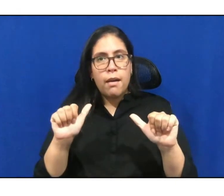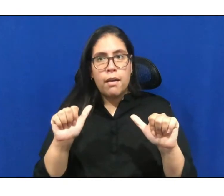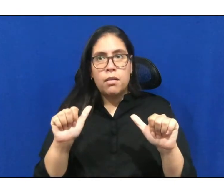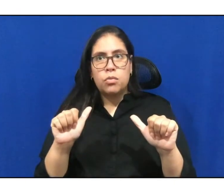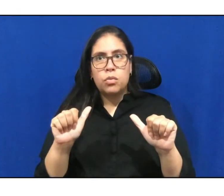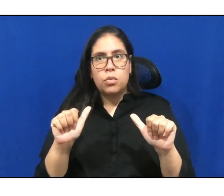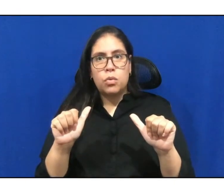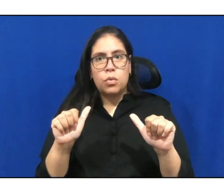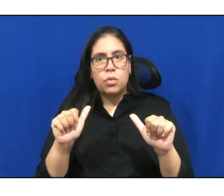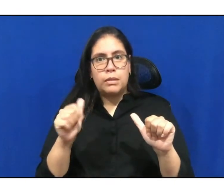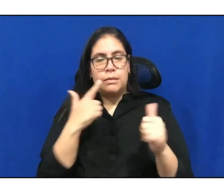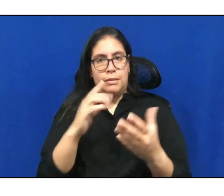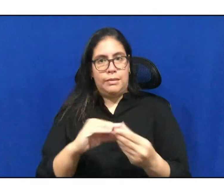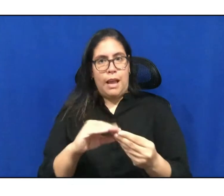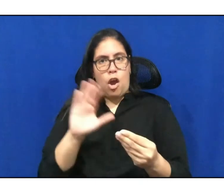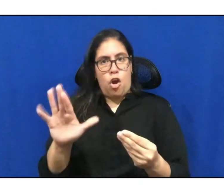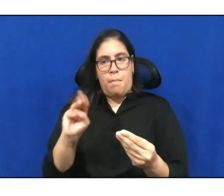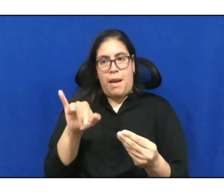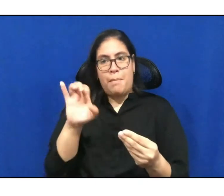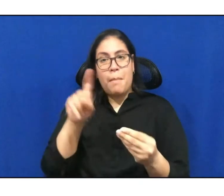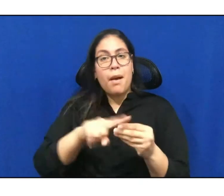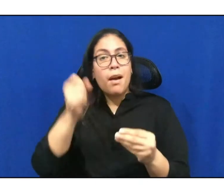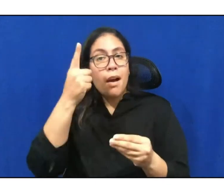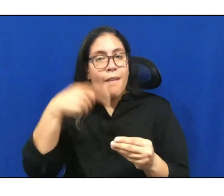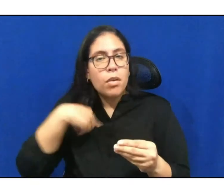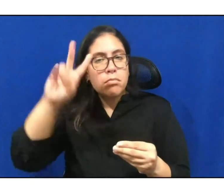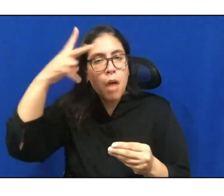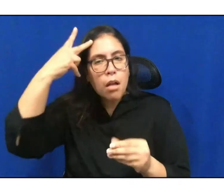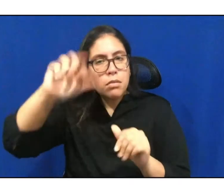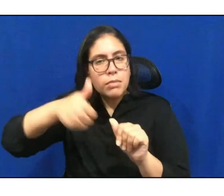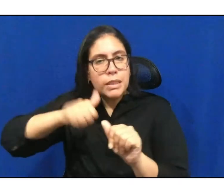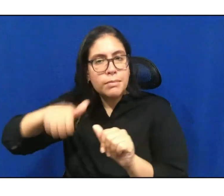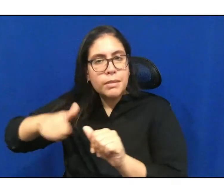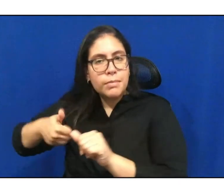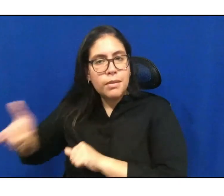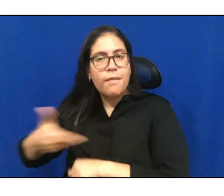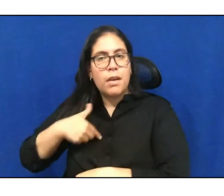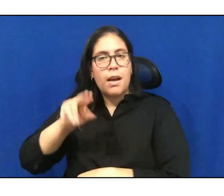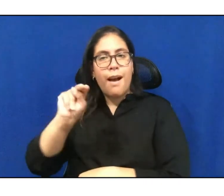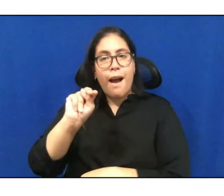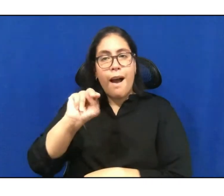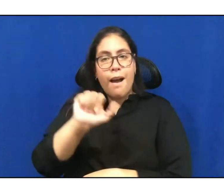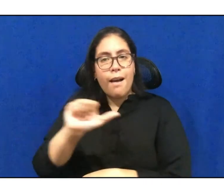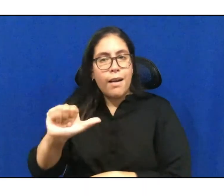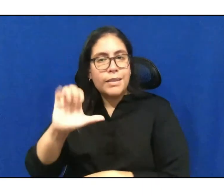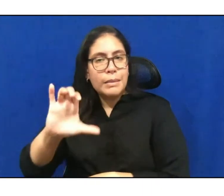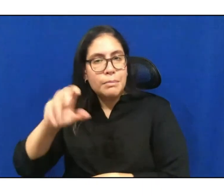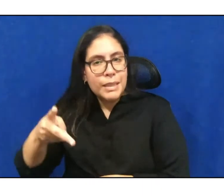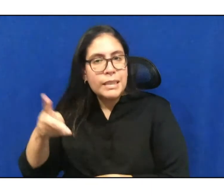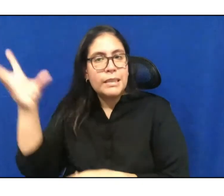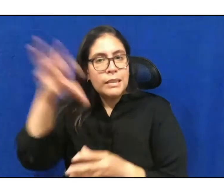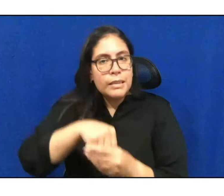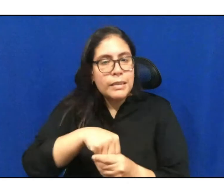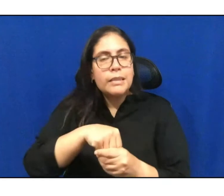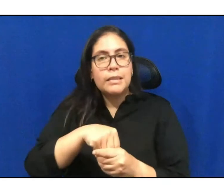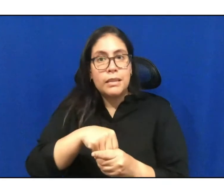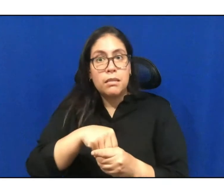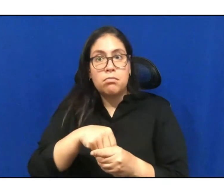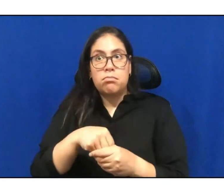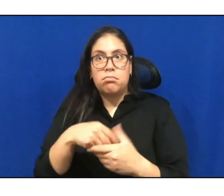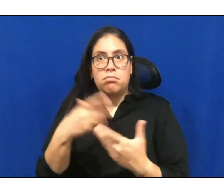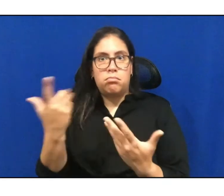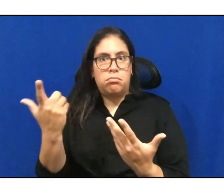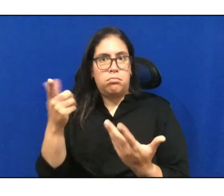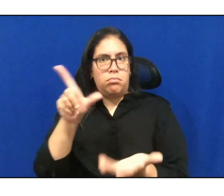Bradley, because there's politics at play between her and the NAACP, right? And so that the press becomes a place